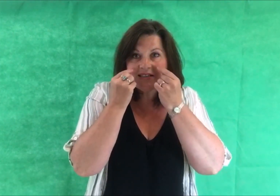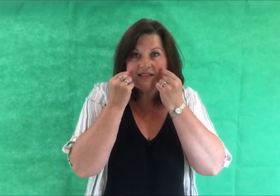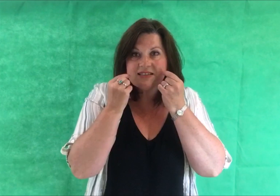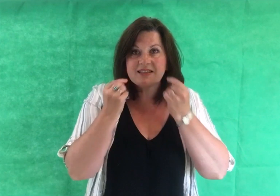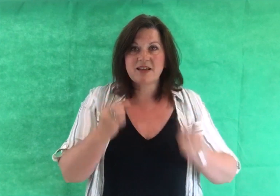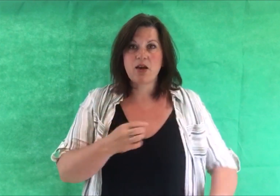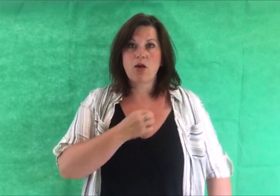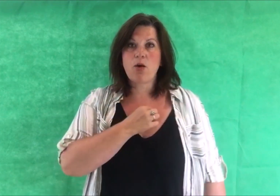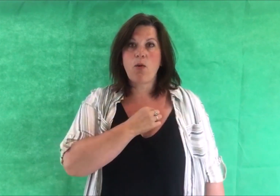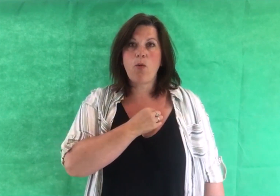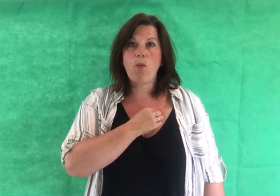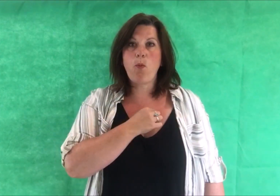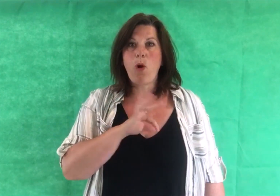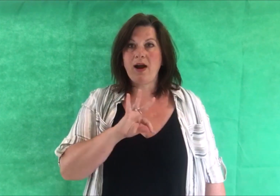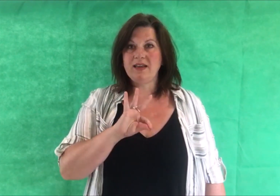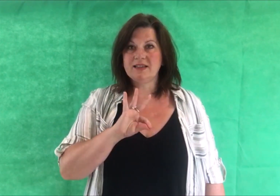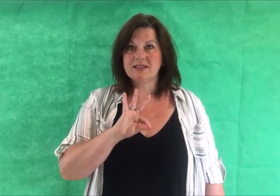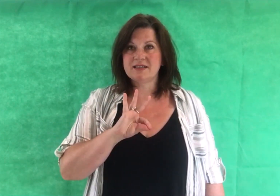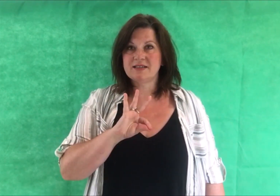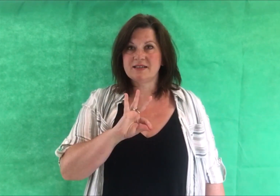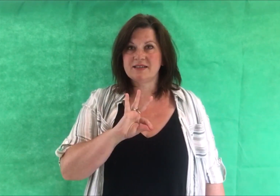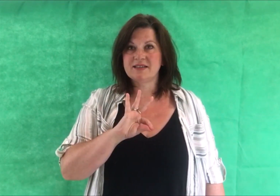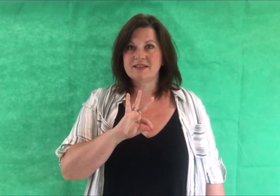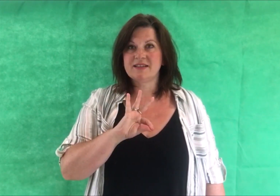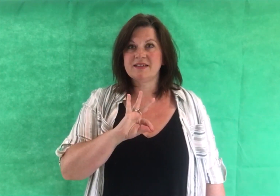onions white,